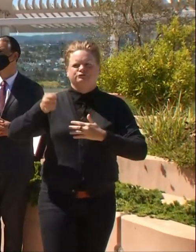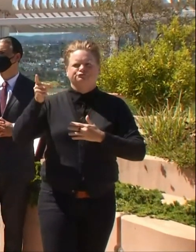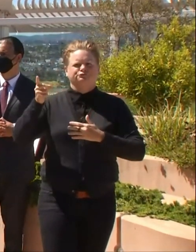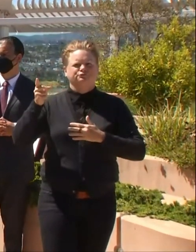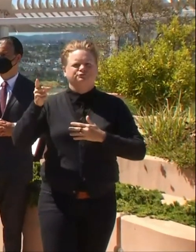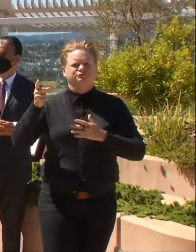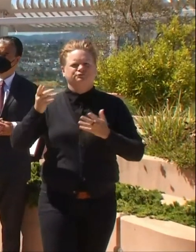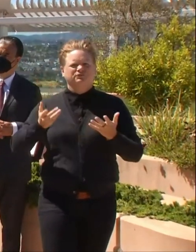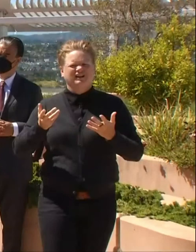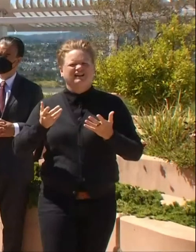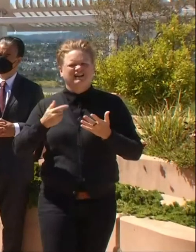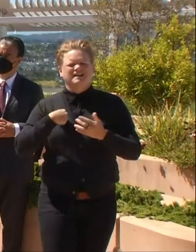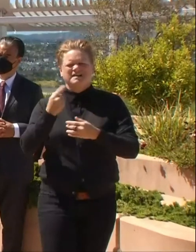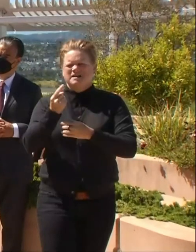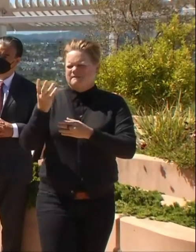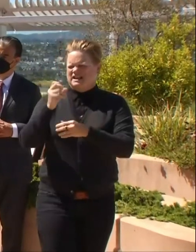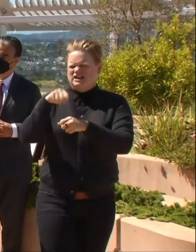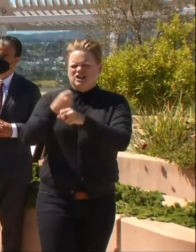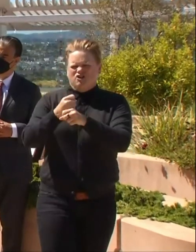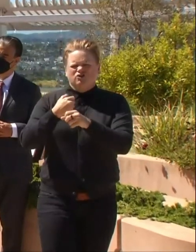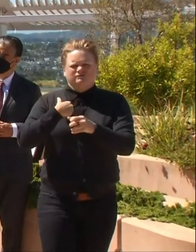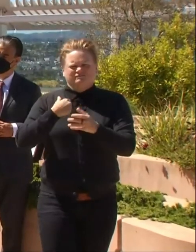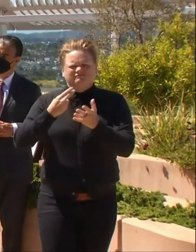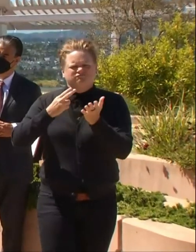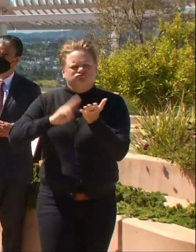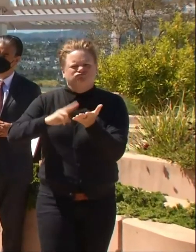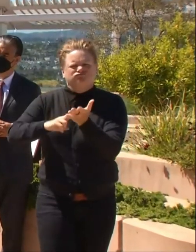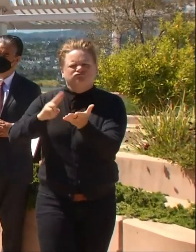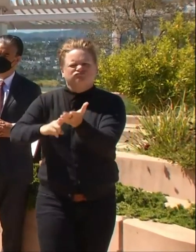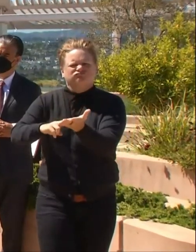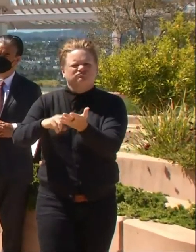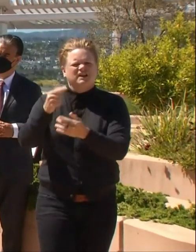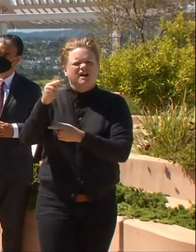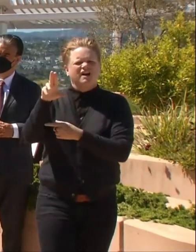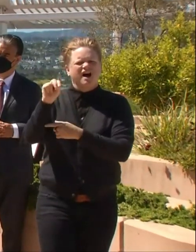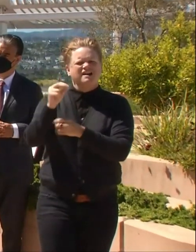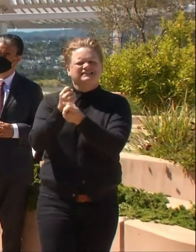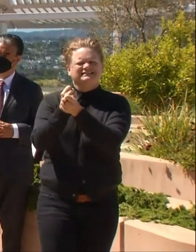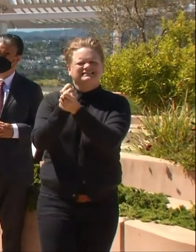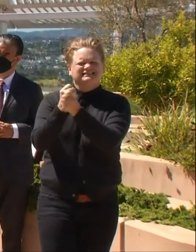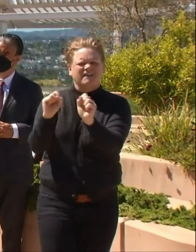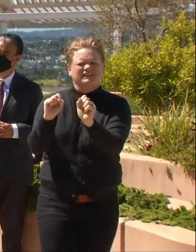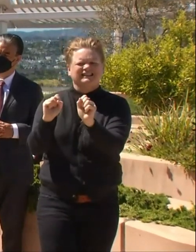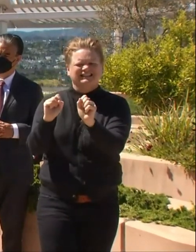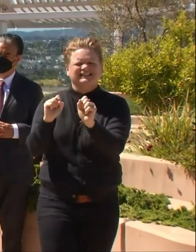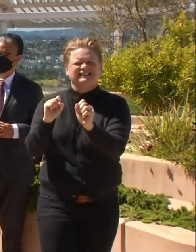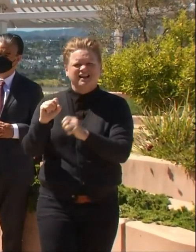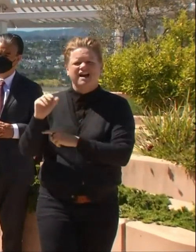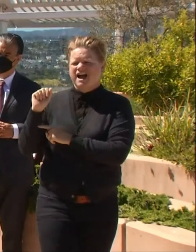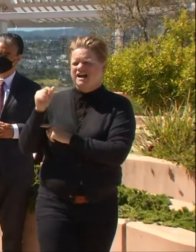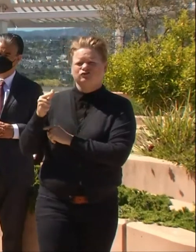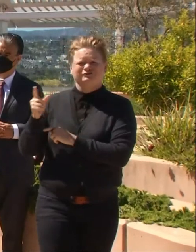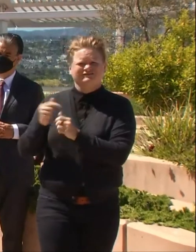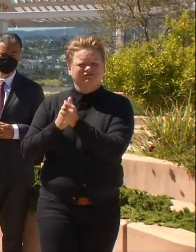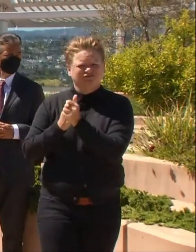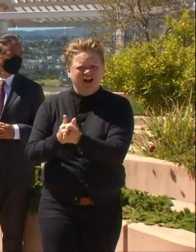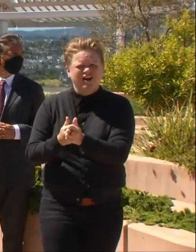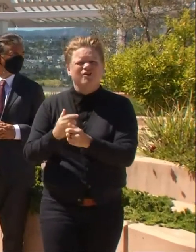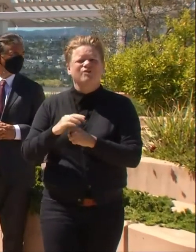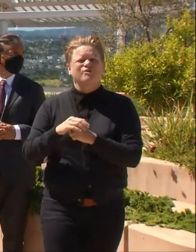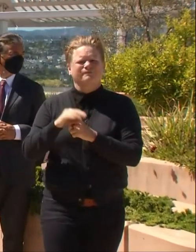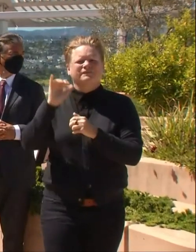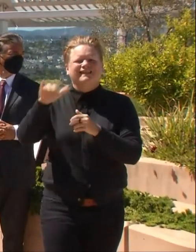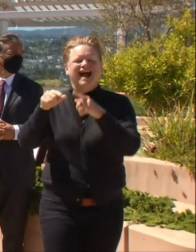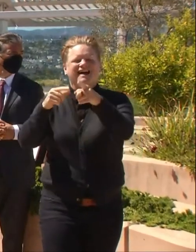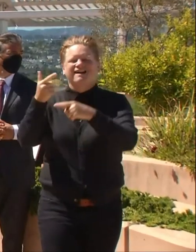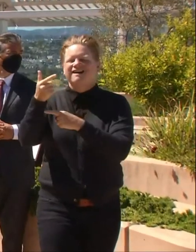safety laws. Then Assembly Member Bonta leading the charge on a lot of those. Ghost guns and bullet buttons, issues related to some of the challenges